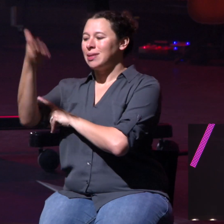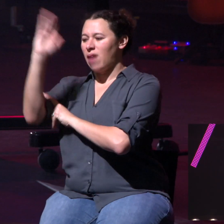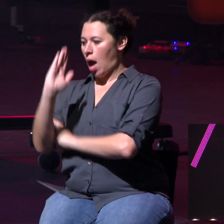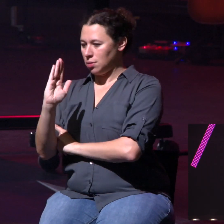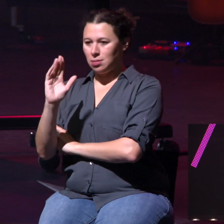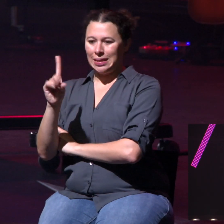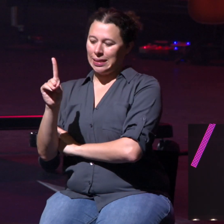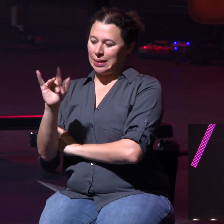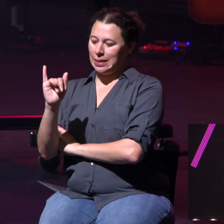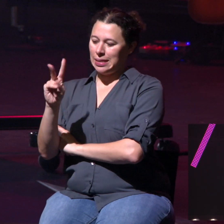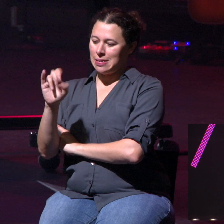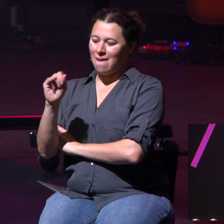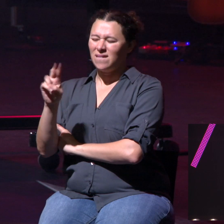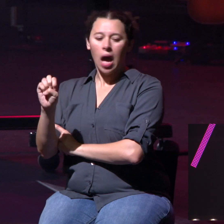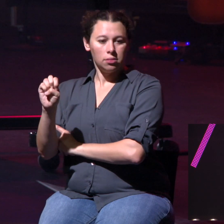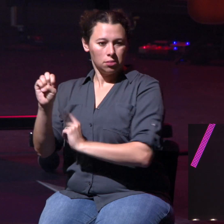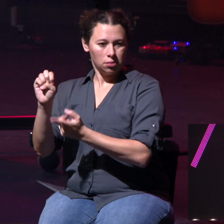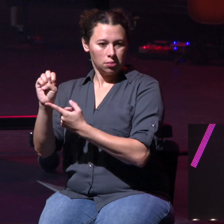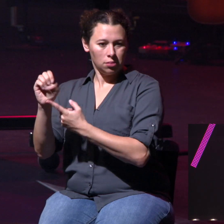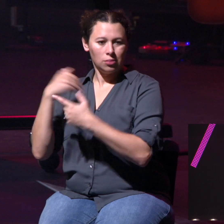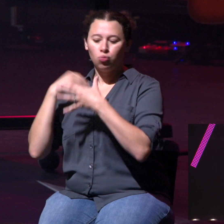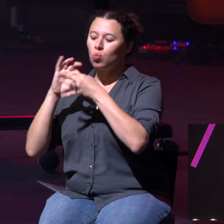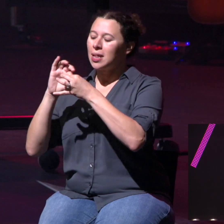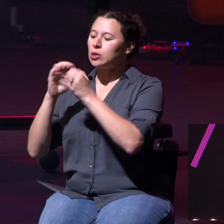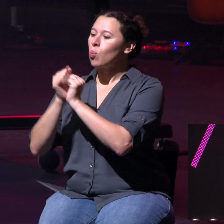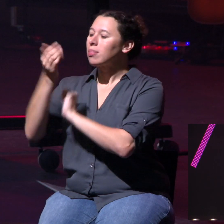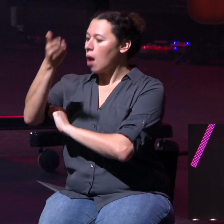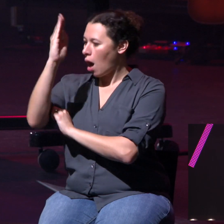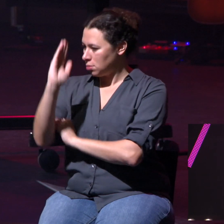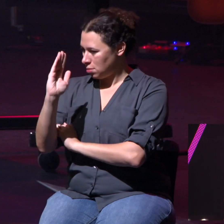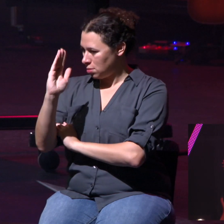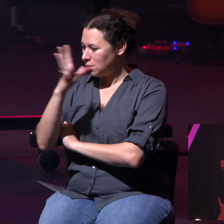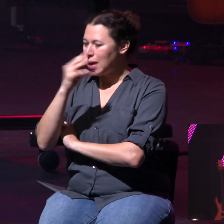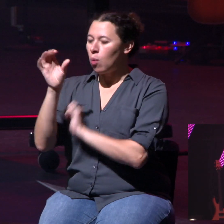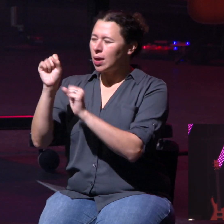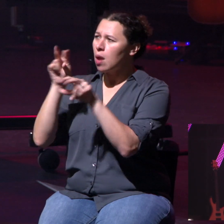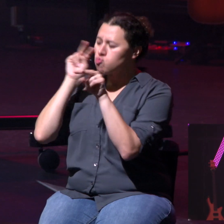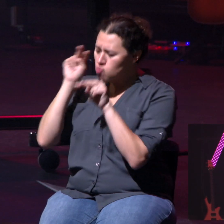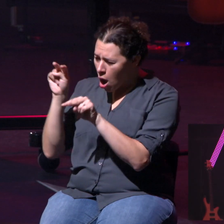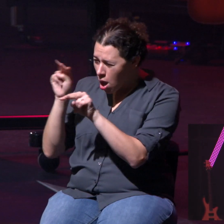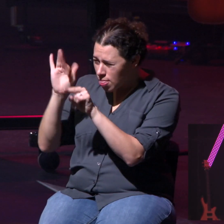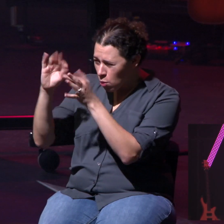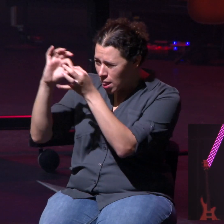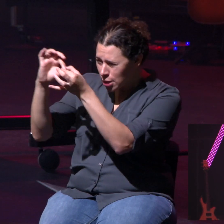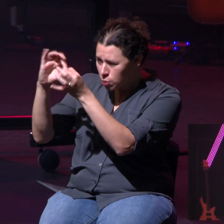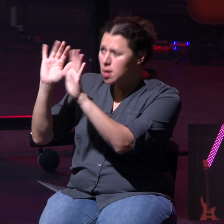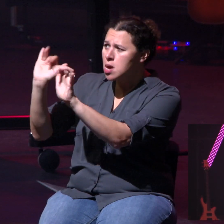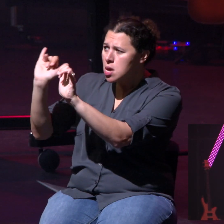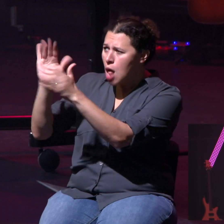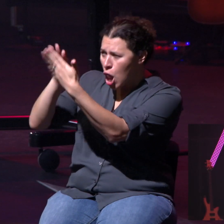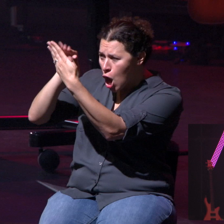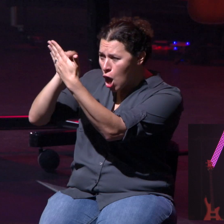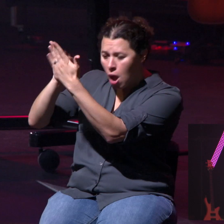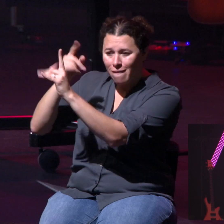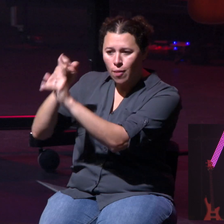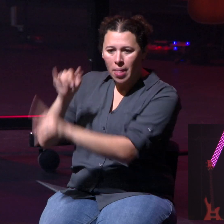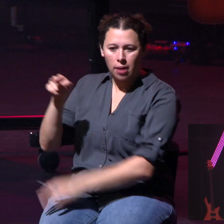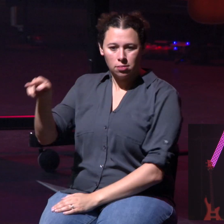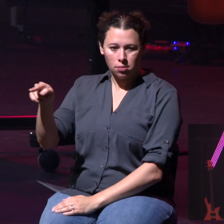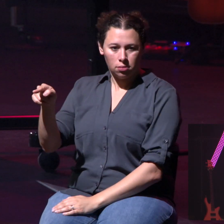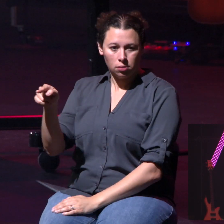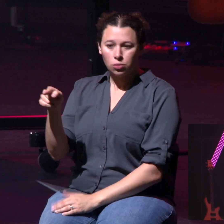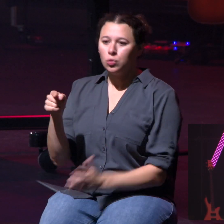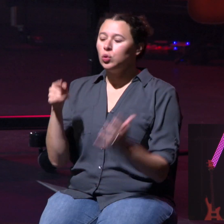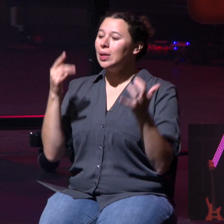with God that we can watch that relationship and we can learn from that relationship. And so this whole series, we've been looking at different instances of